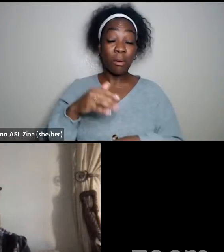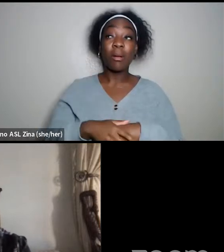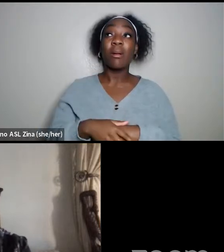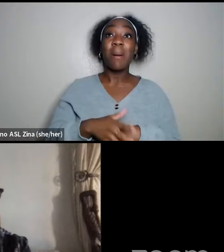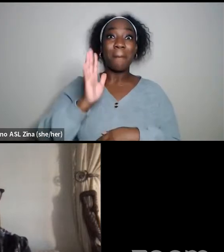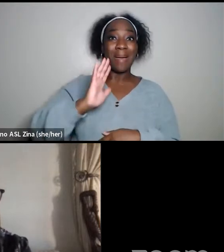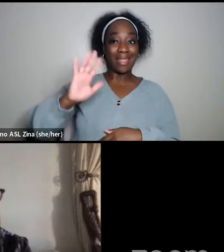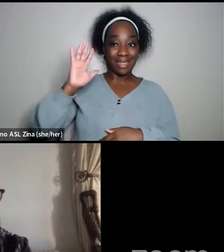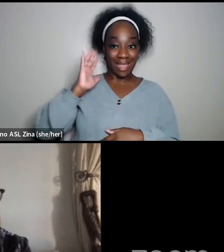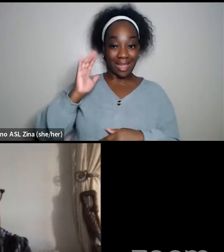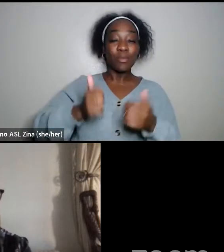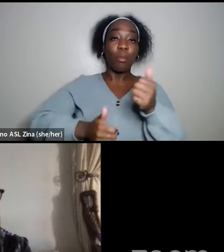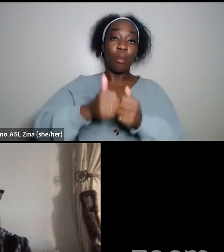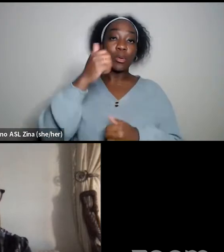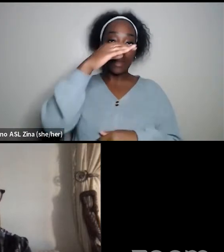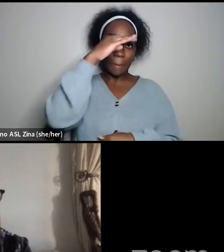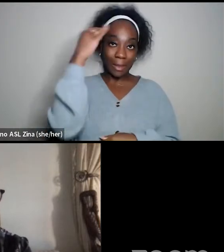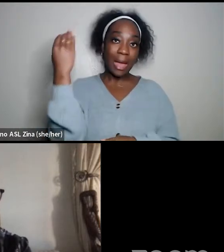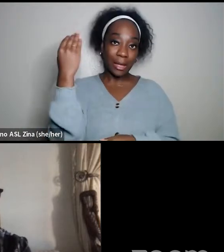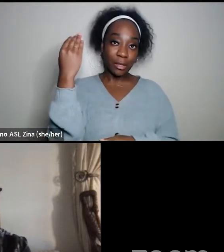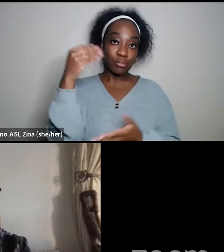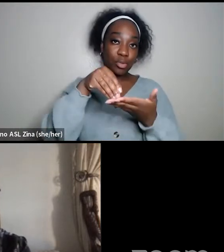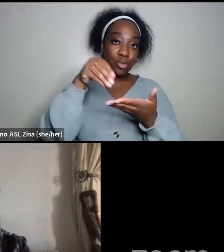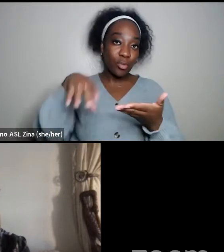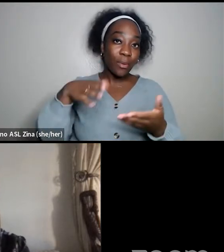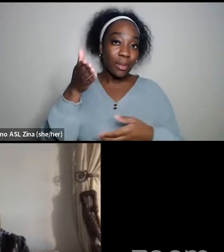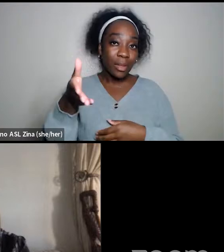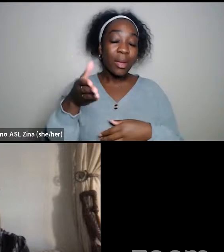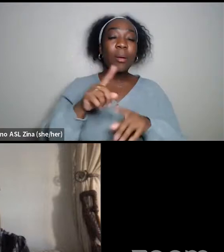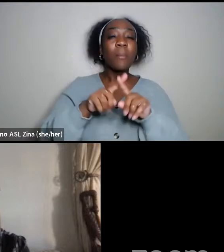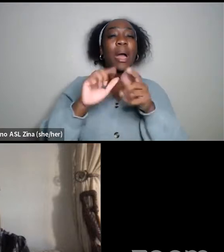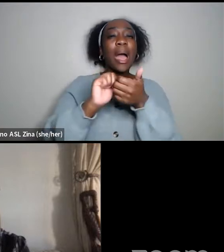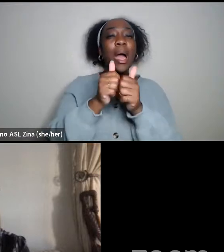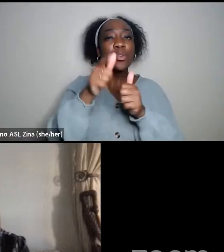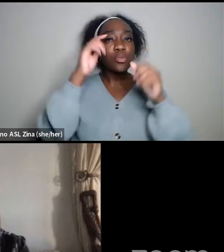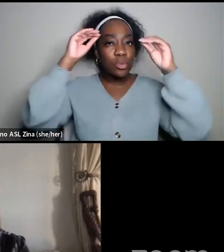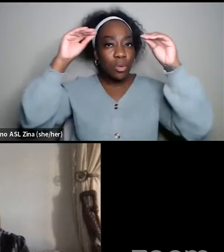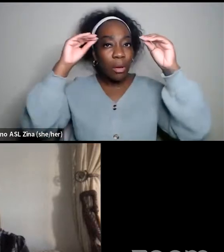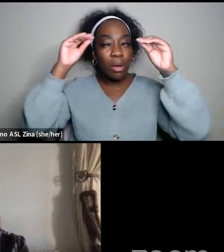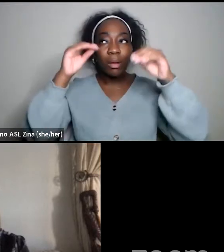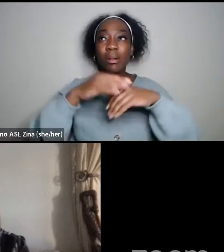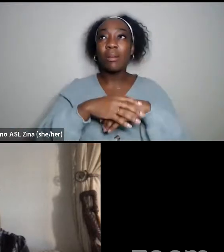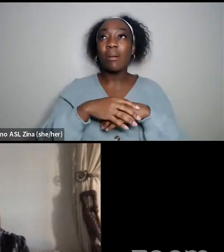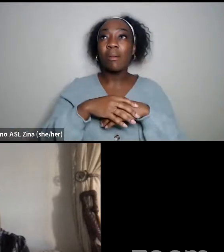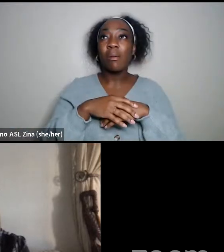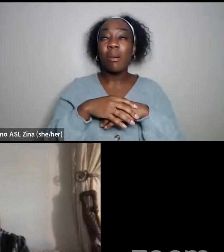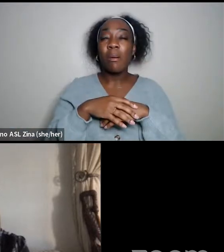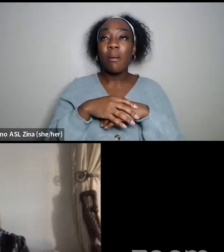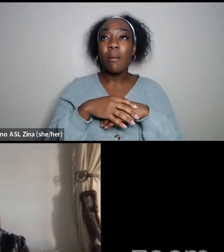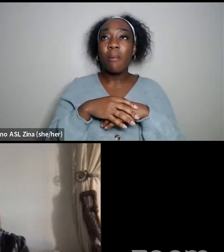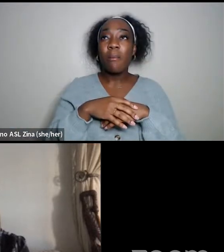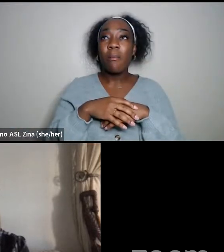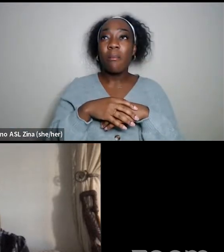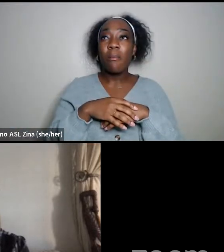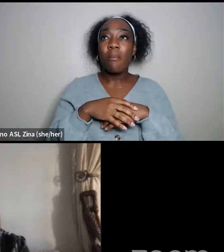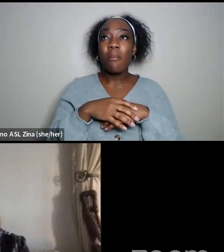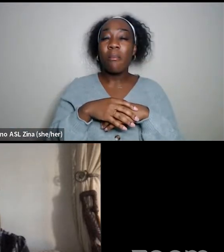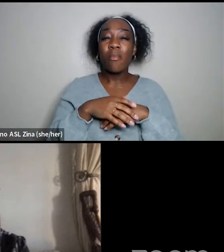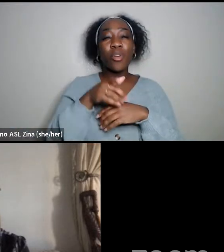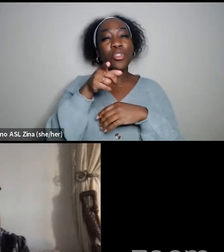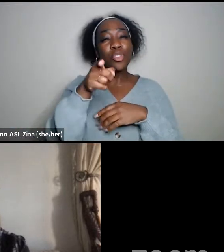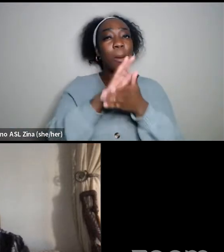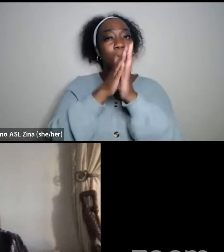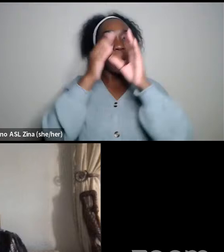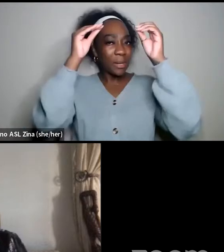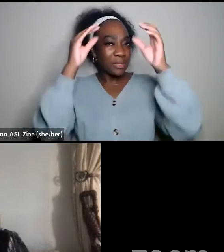Black school, and the way that you taught and what it meant to you to be an educator. And also